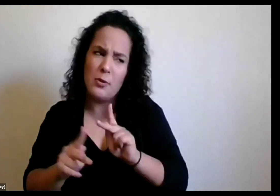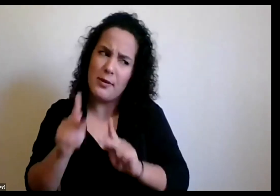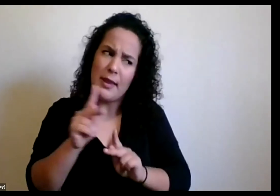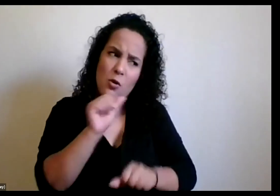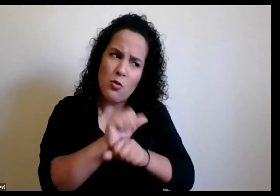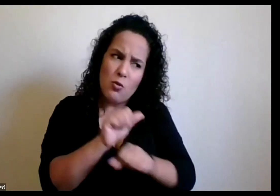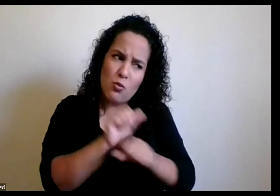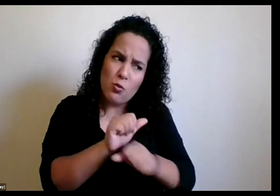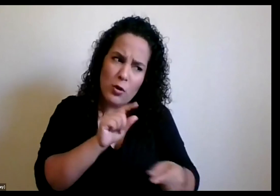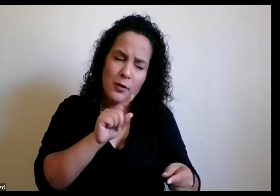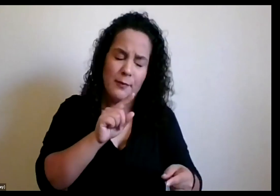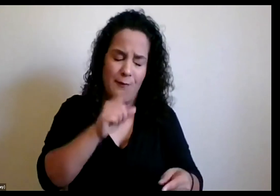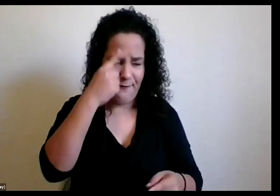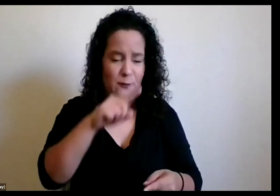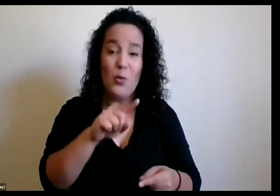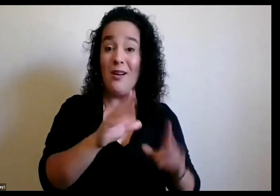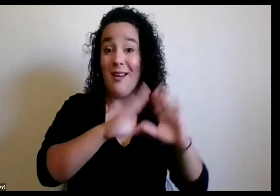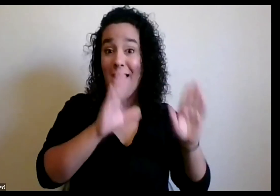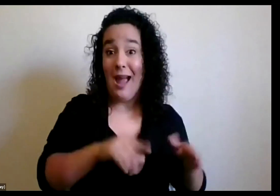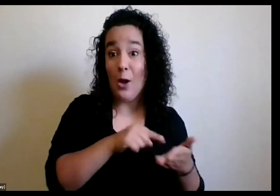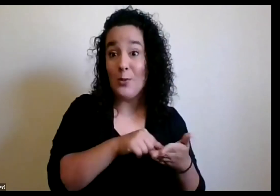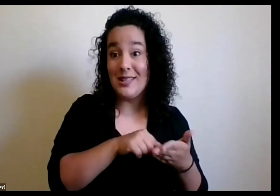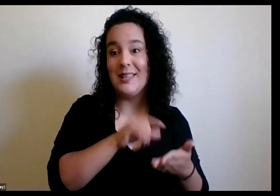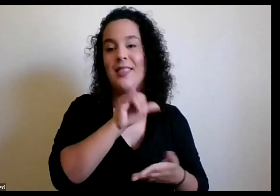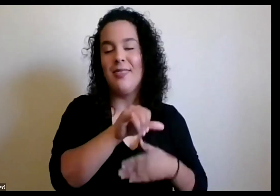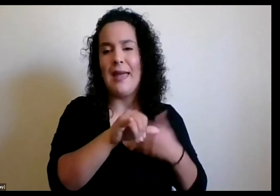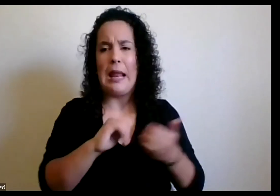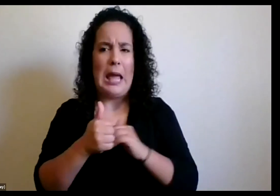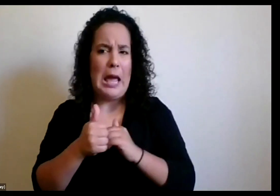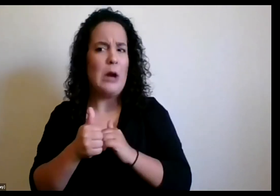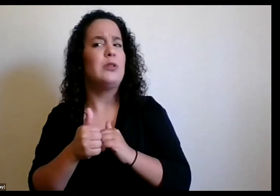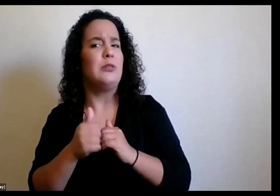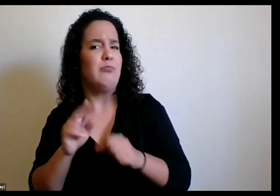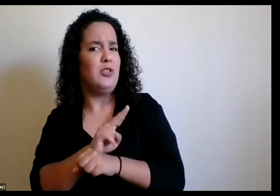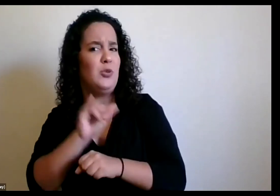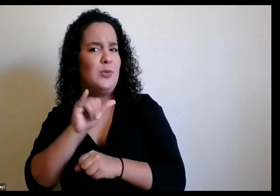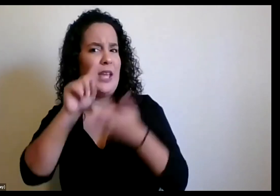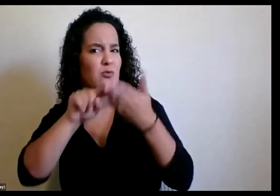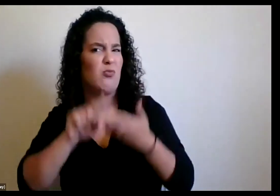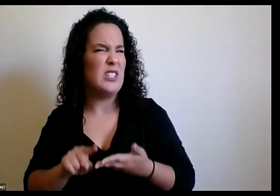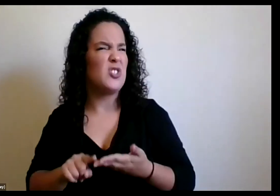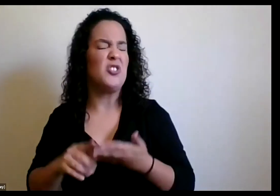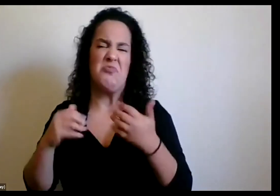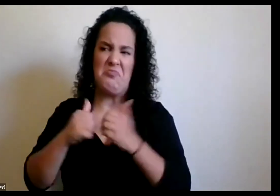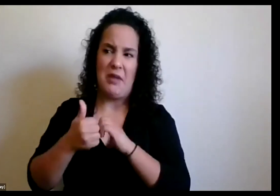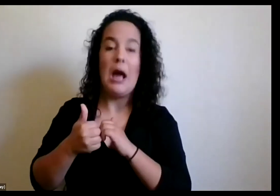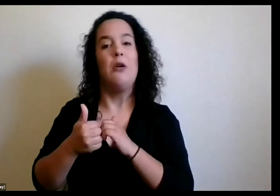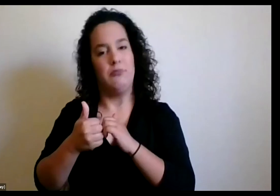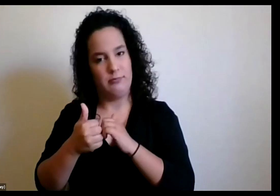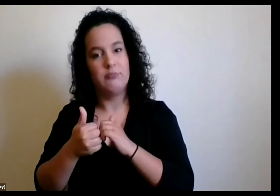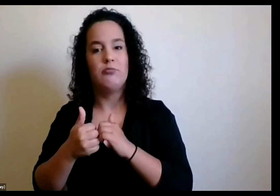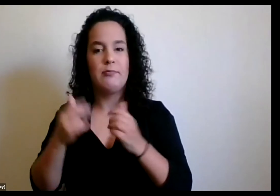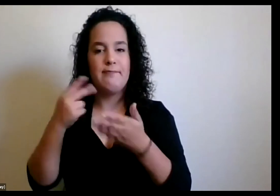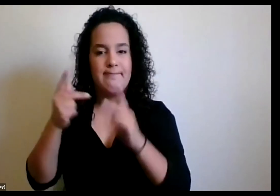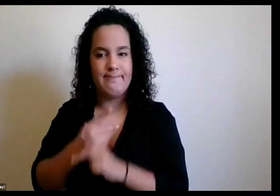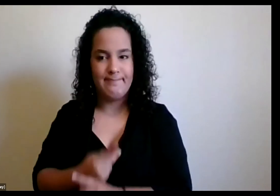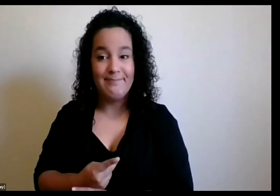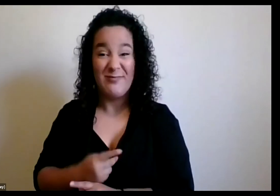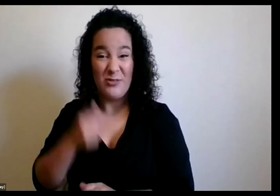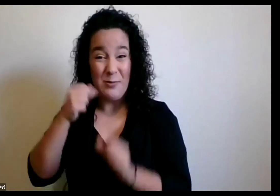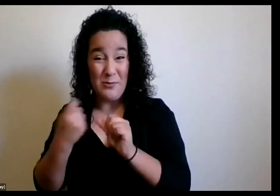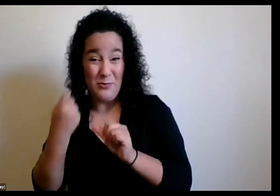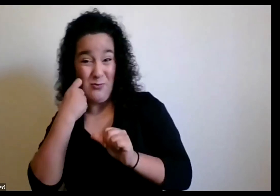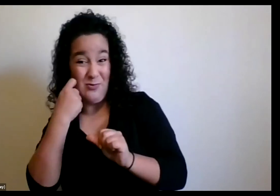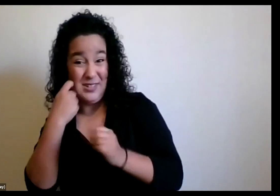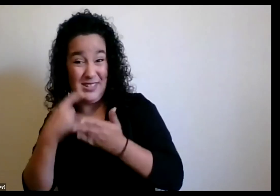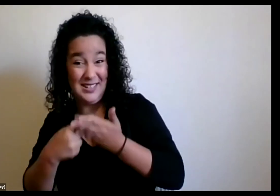come together to learn and think about how to use this research. And in fact, Kyle's last slide was perfect, right? He sort of talked about a flow